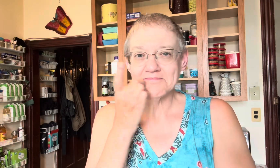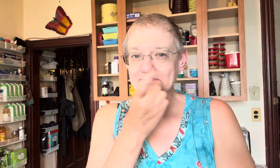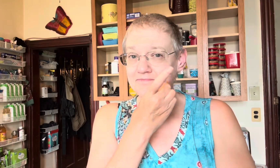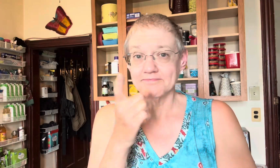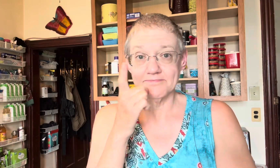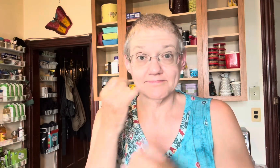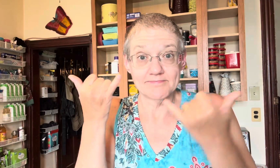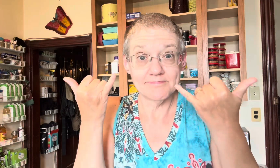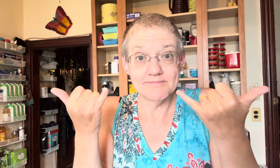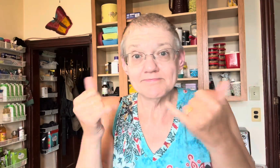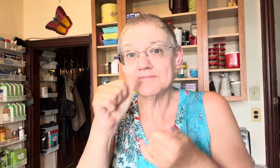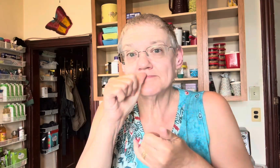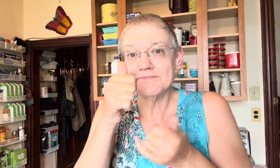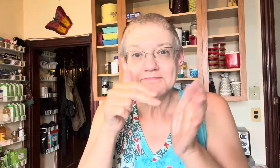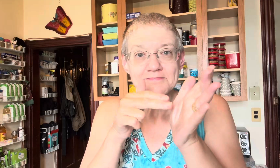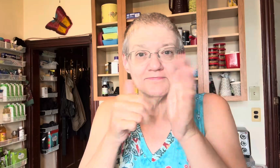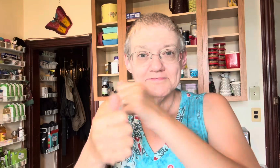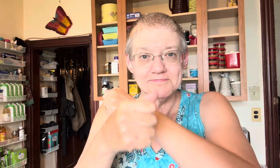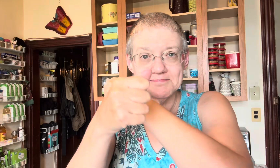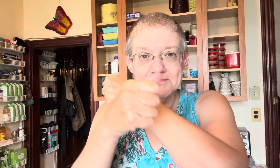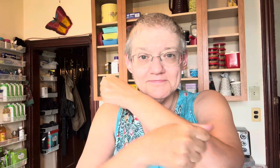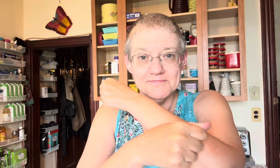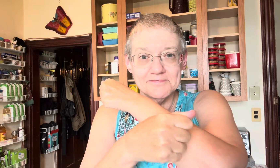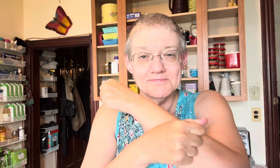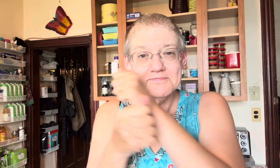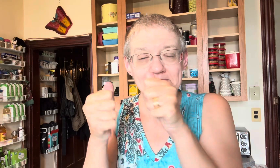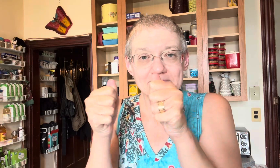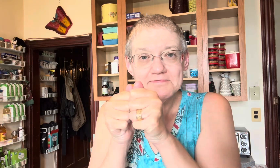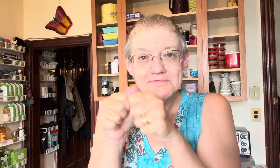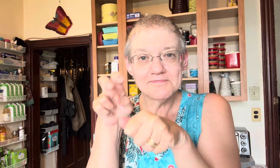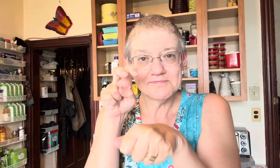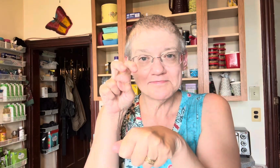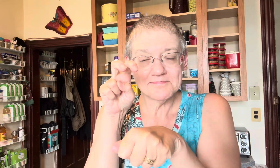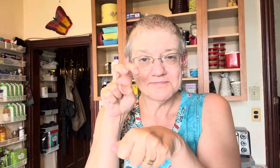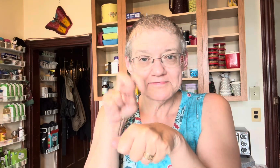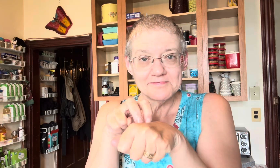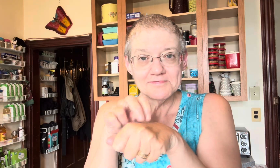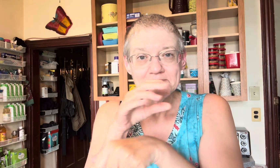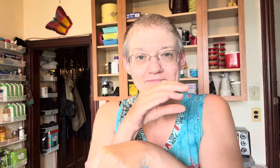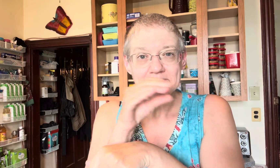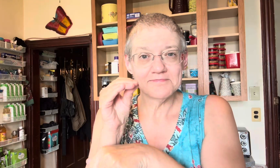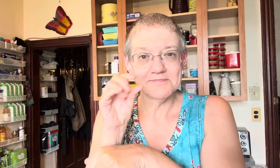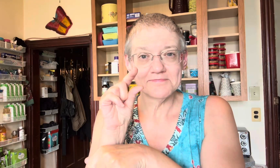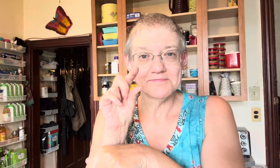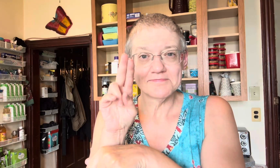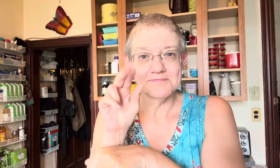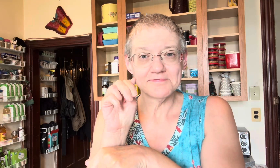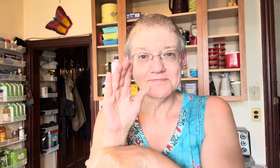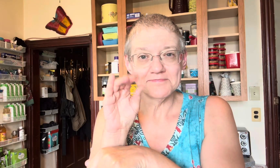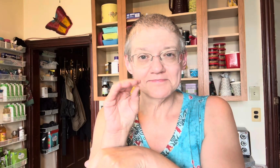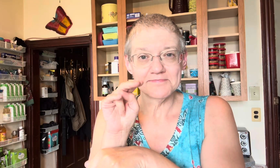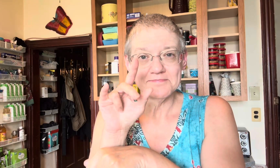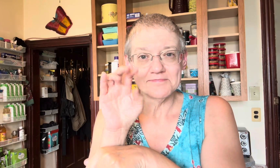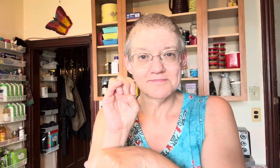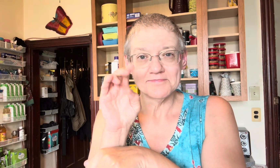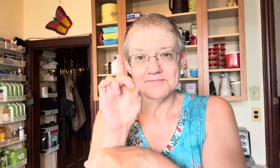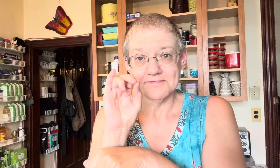Time to make Dale's lunch, and today he's going to have peanut butter crackers with chips and guacamole dip.